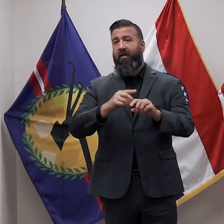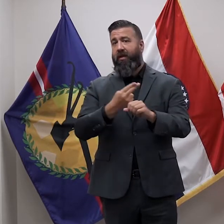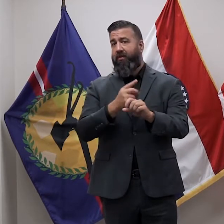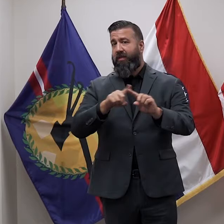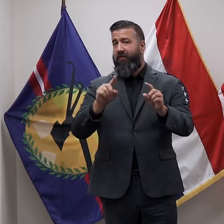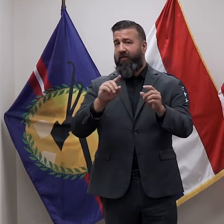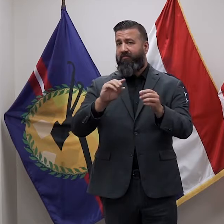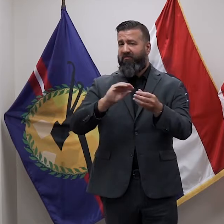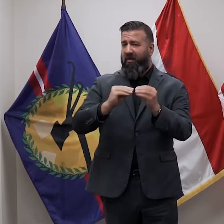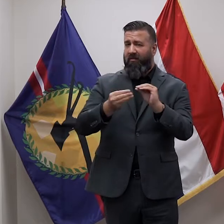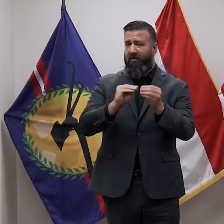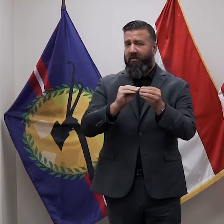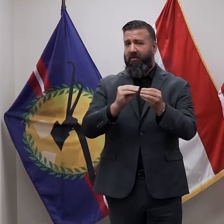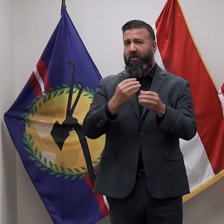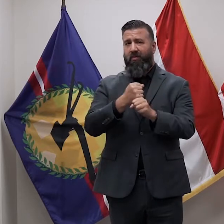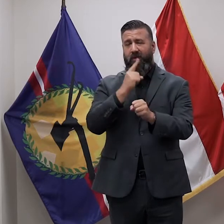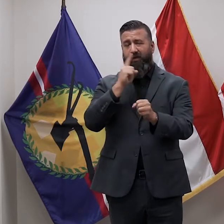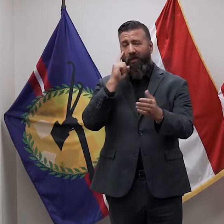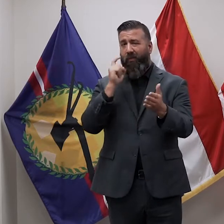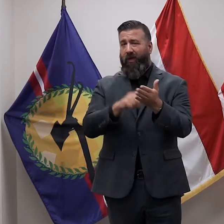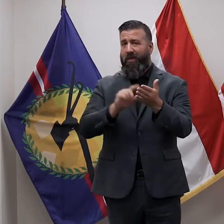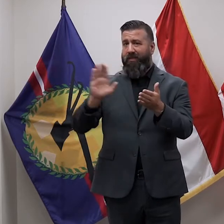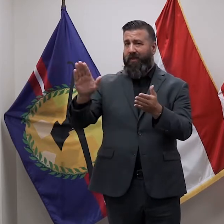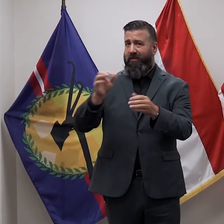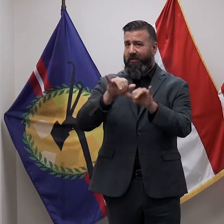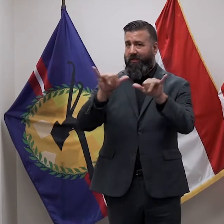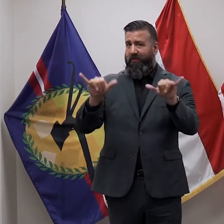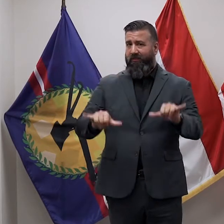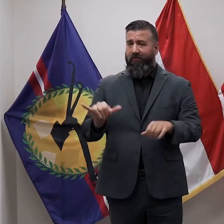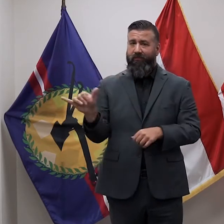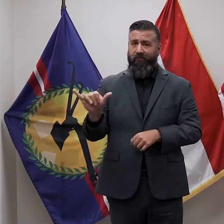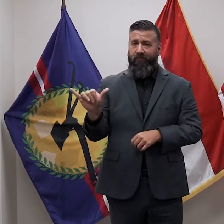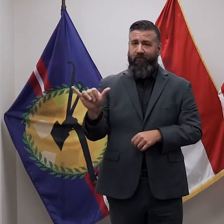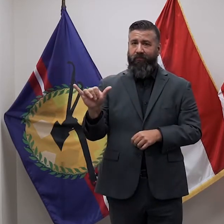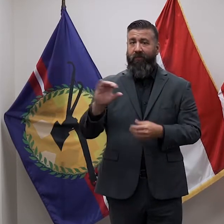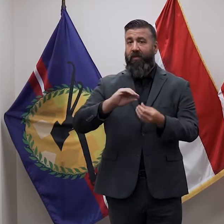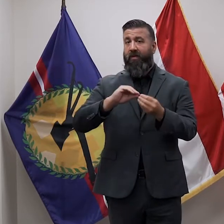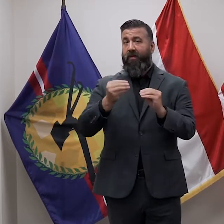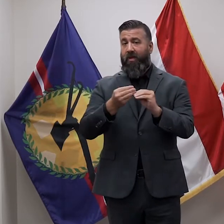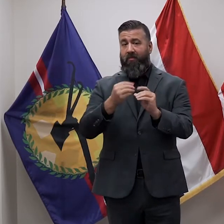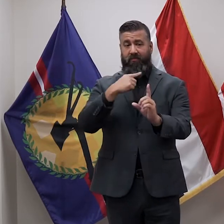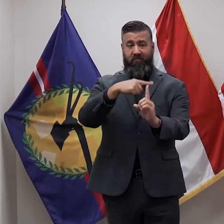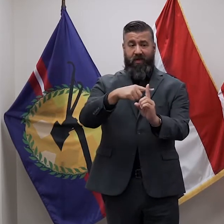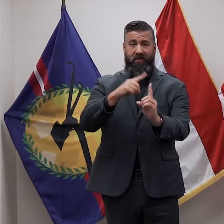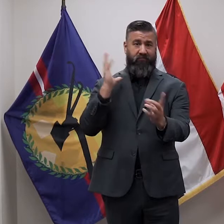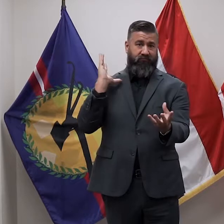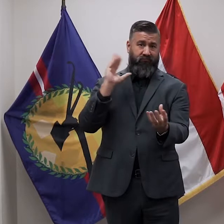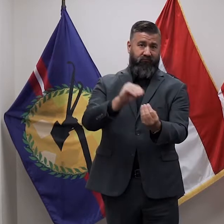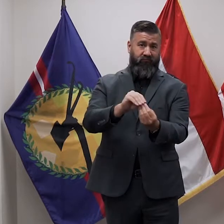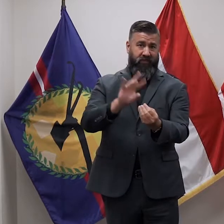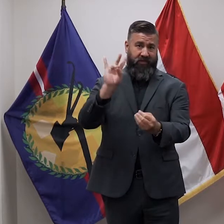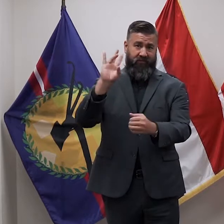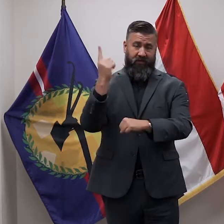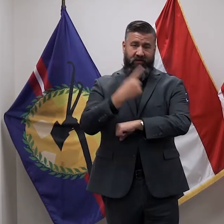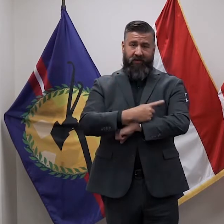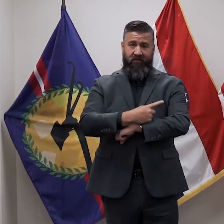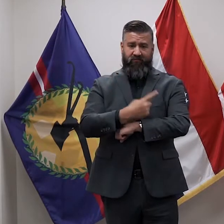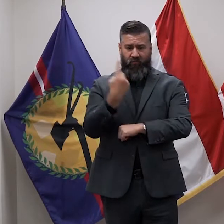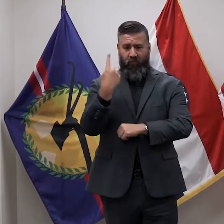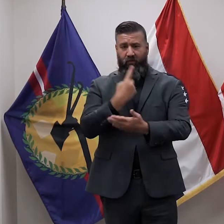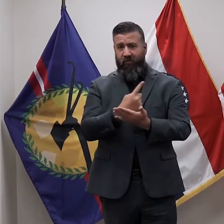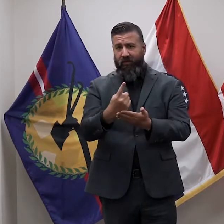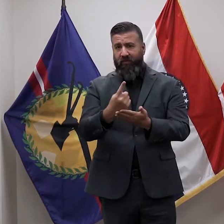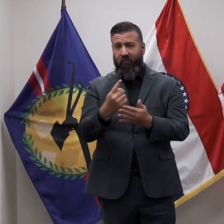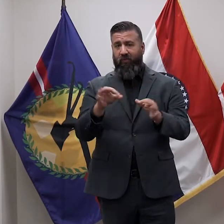metric, so we also want to make sure that we recognize that metric too. The number of cases cumulatively over the last 7 days, so the whole last week's worth of